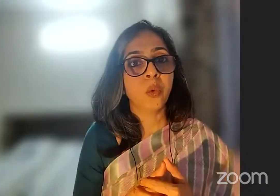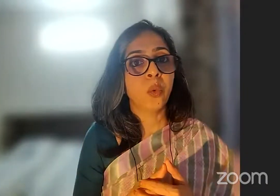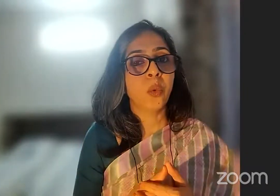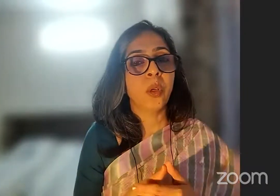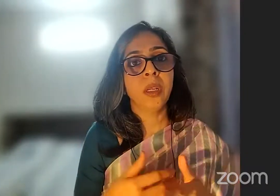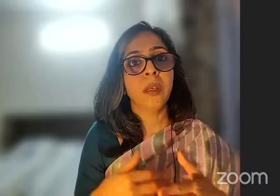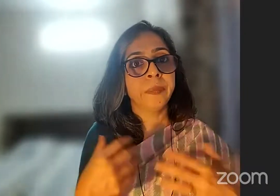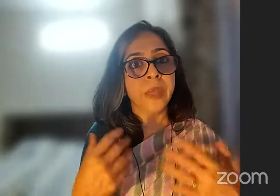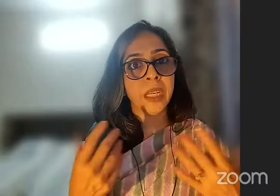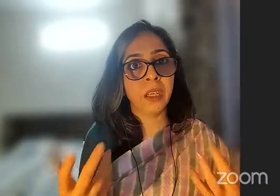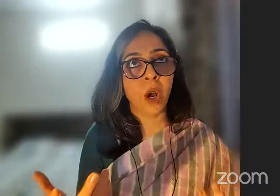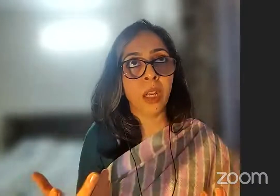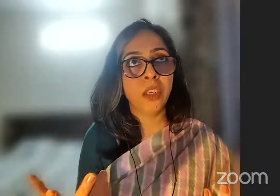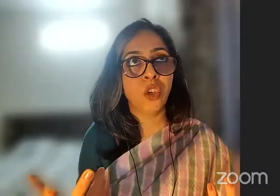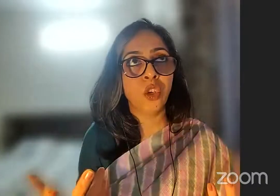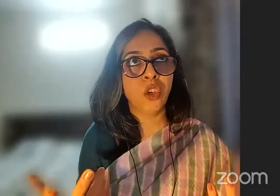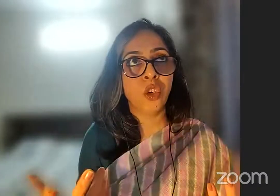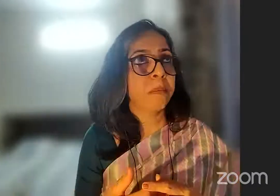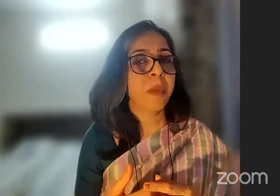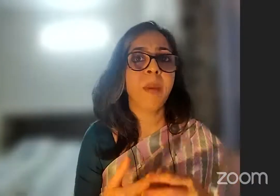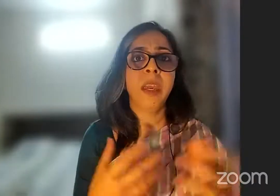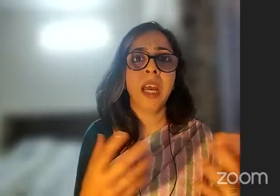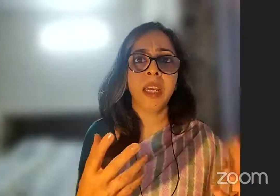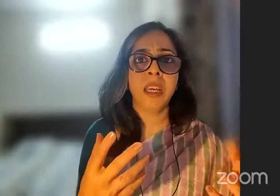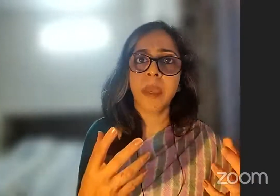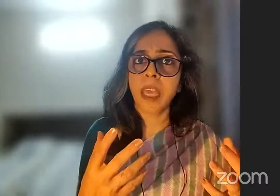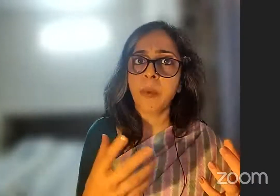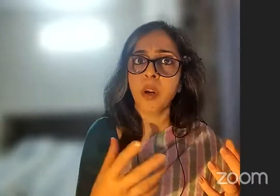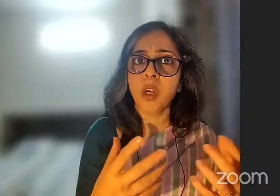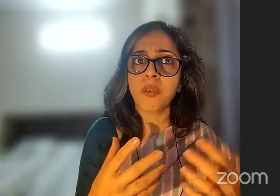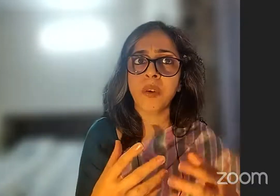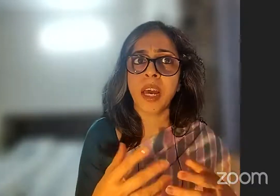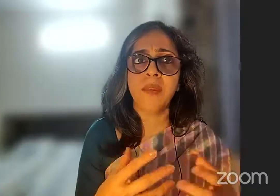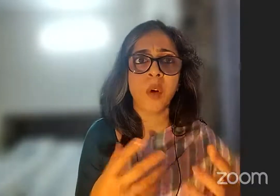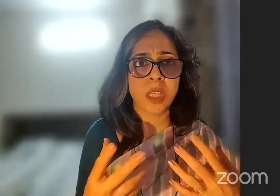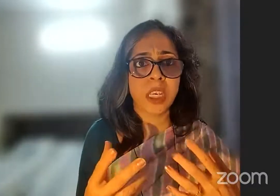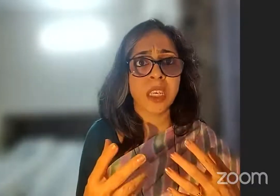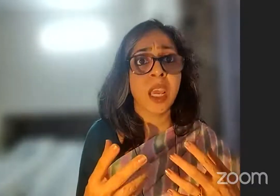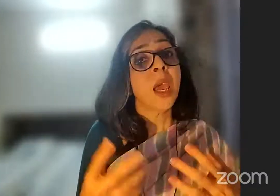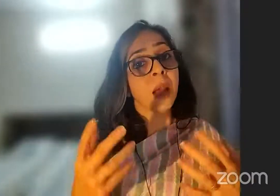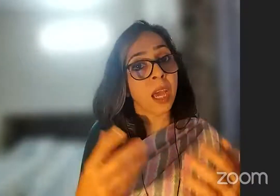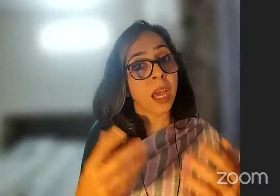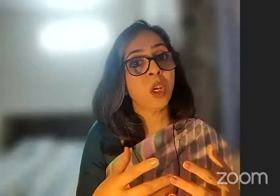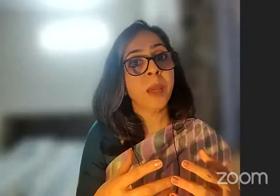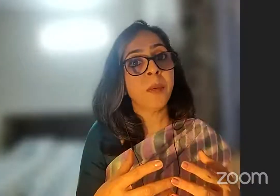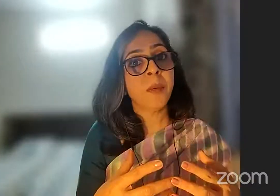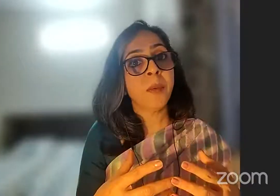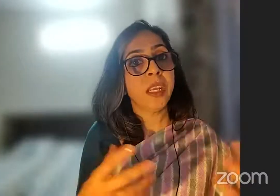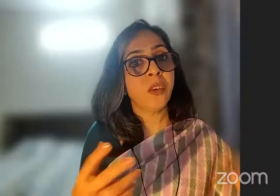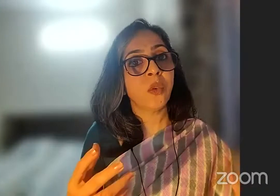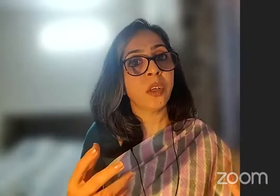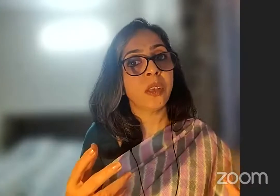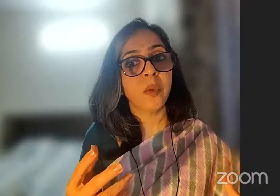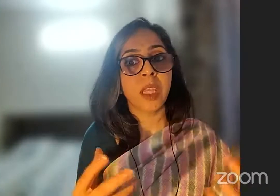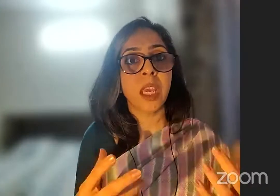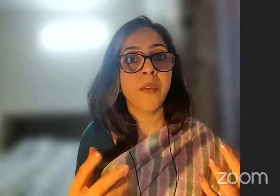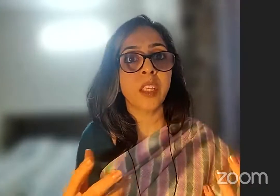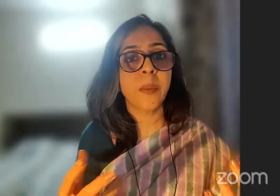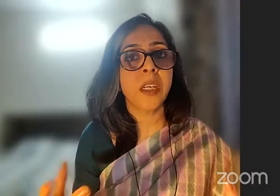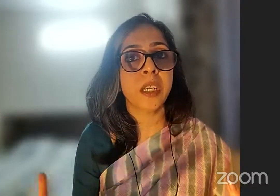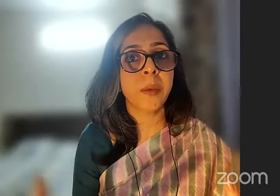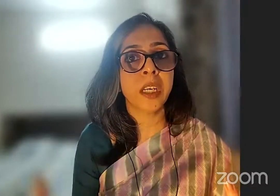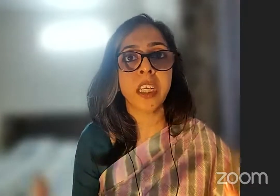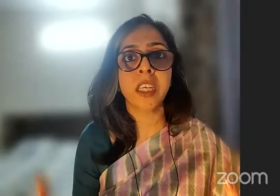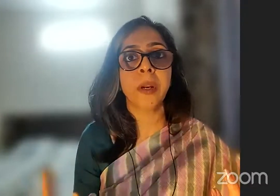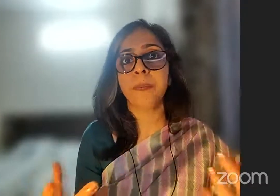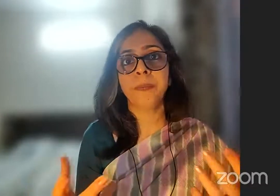in school. In college, maybe I came across 5 or 6. I'm sure there must be many students with